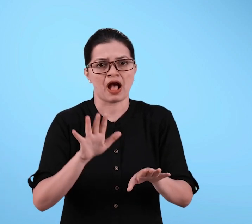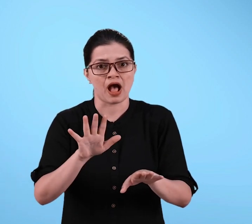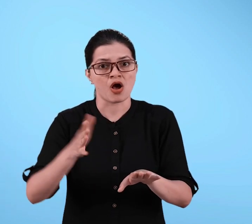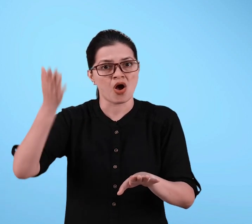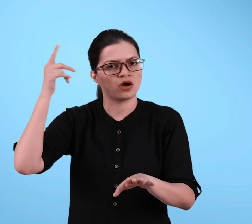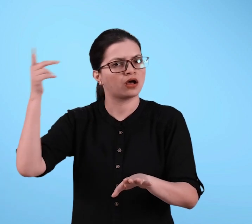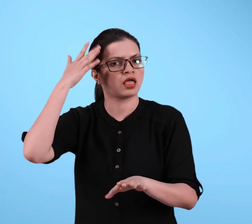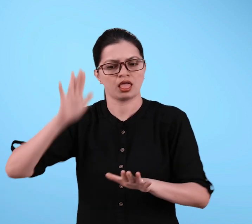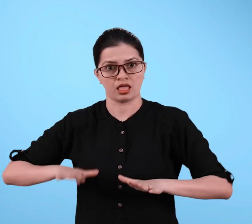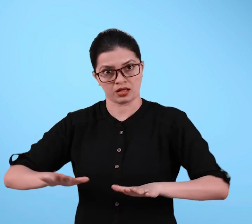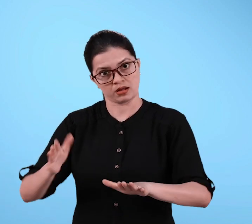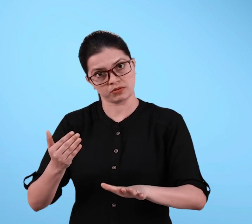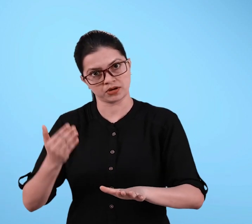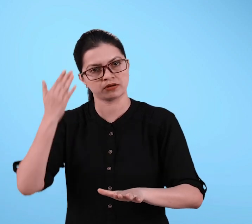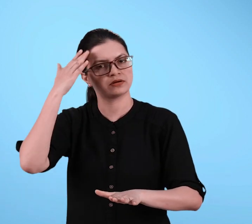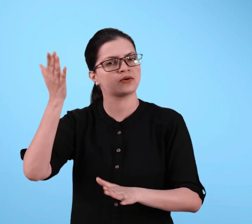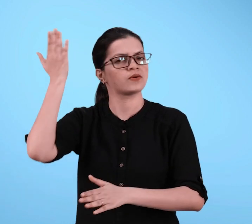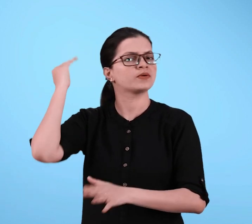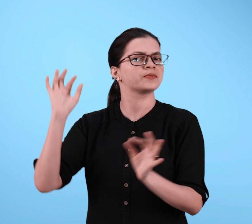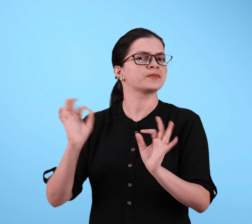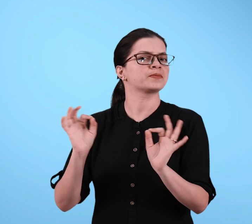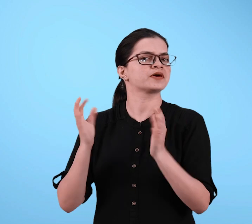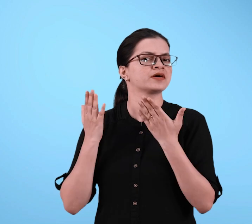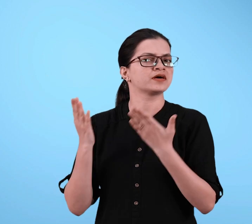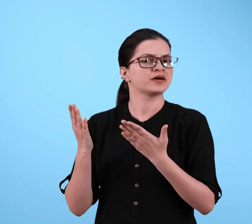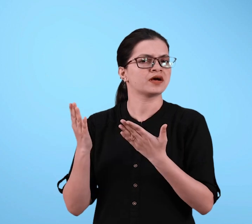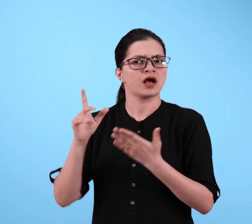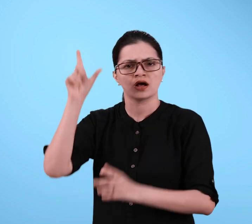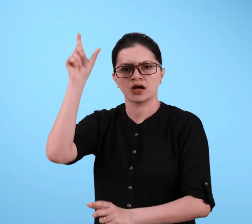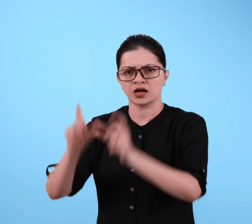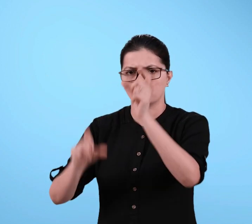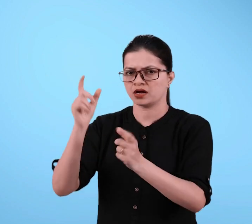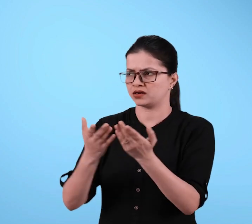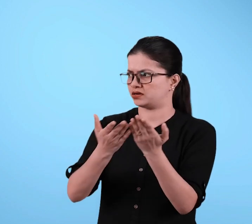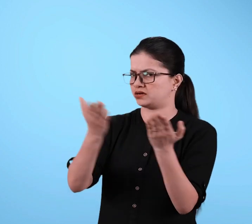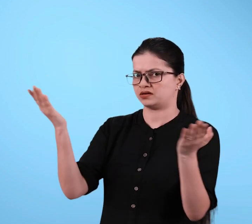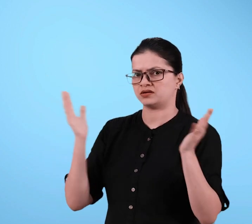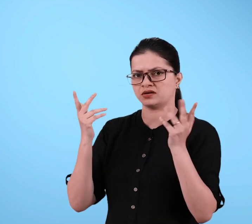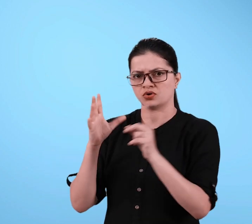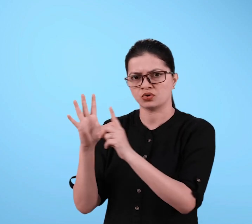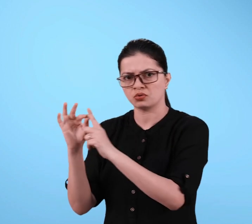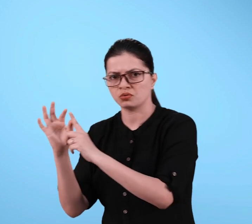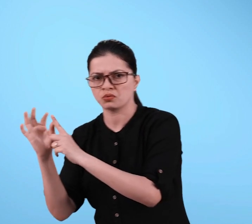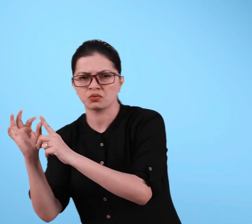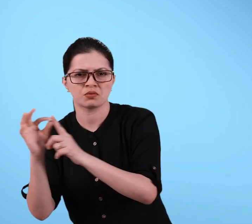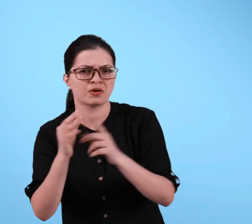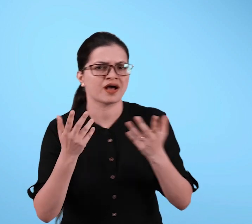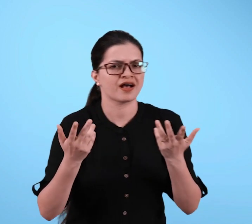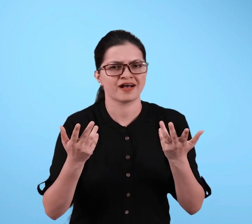Start. People simply draped the fabrics around different People parts of their simply body. draped the fabrics around different parts of